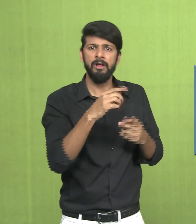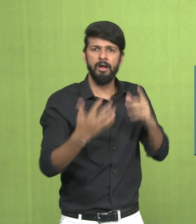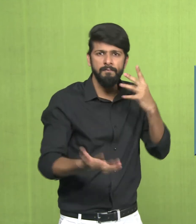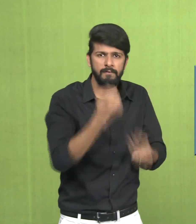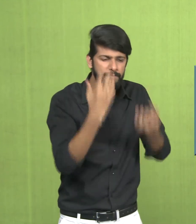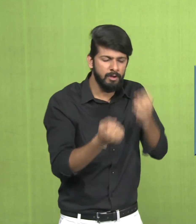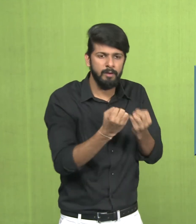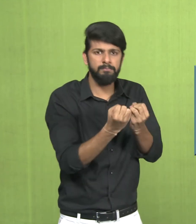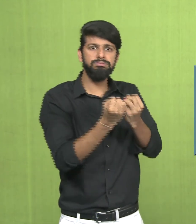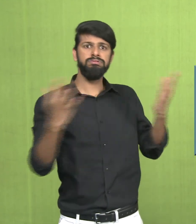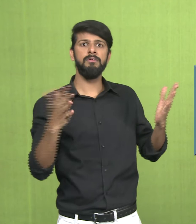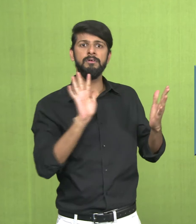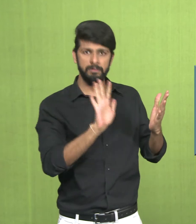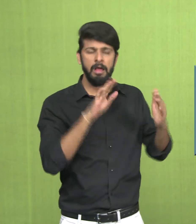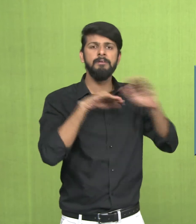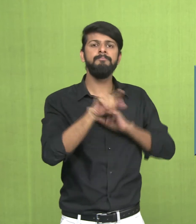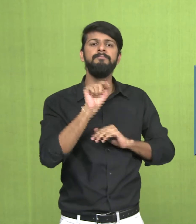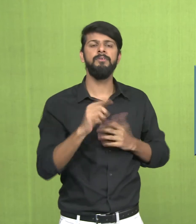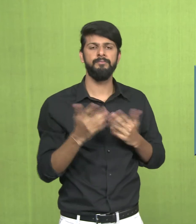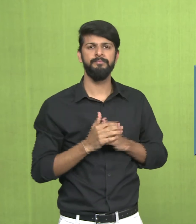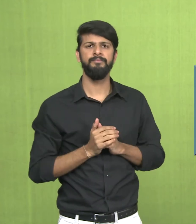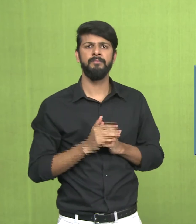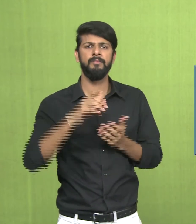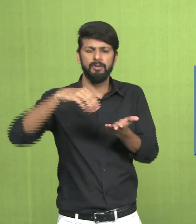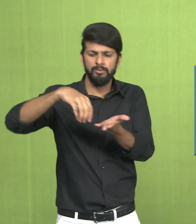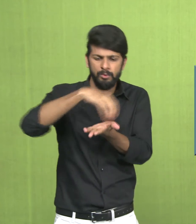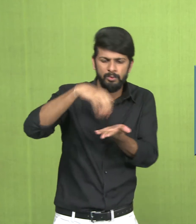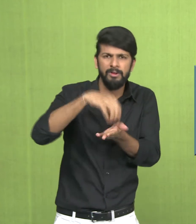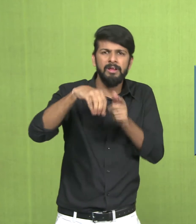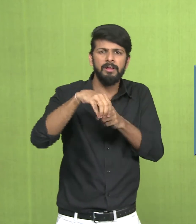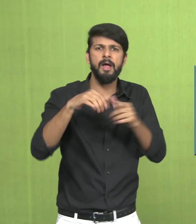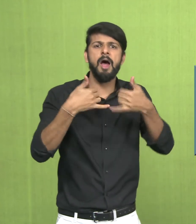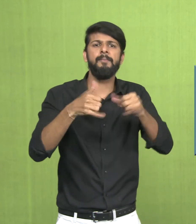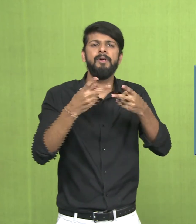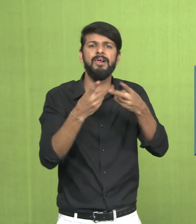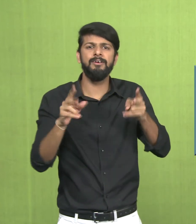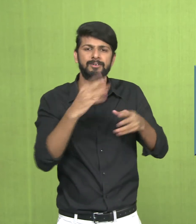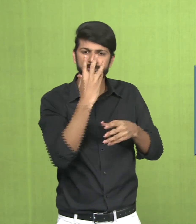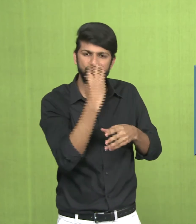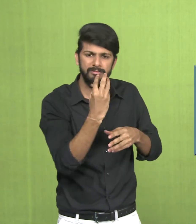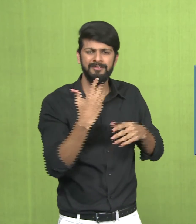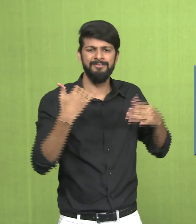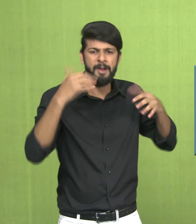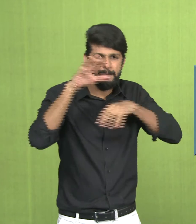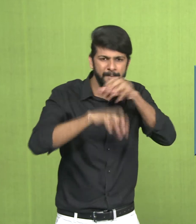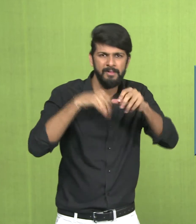seals, there were toys, statues, jewelry, pottery,